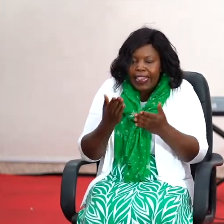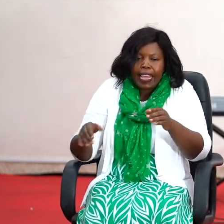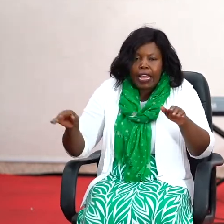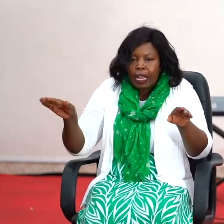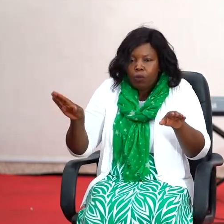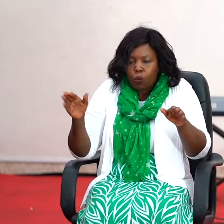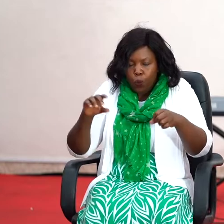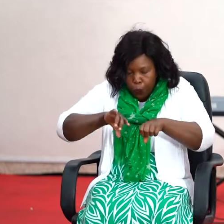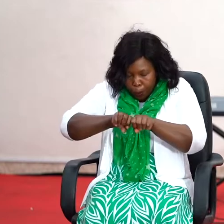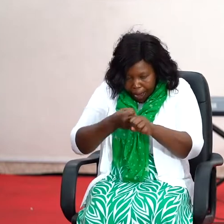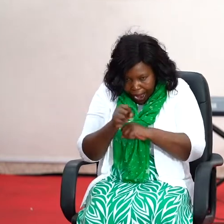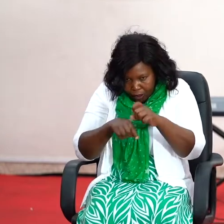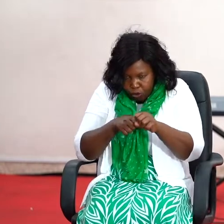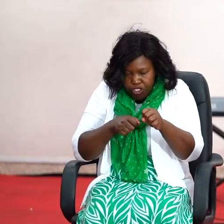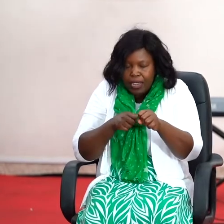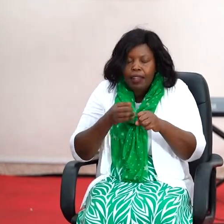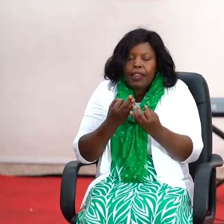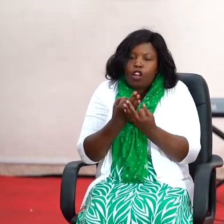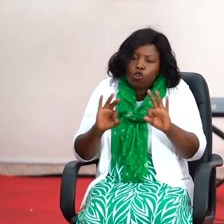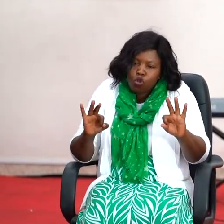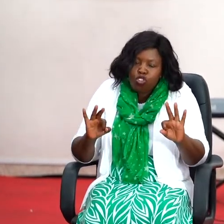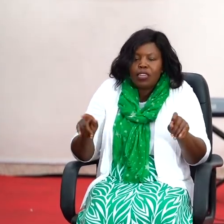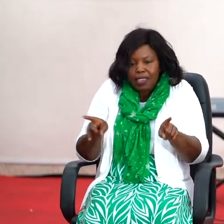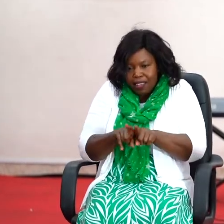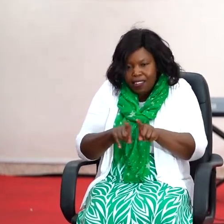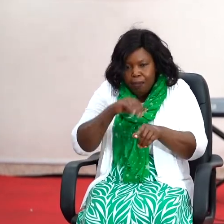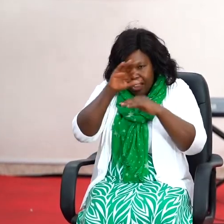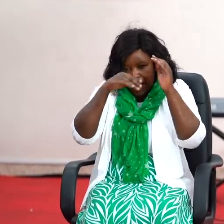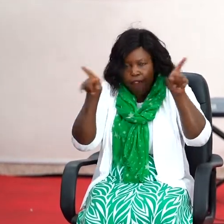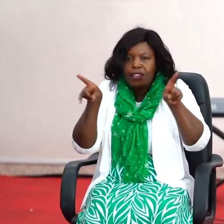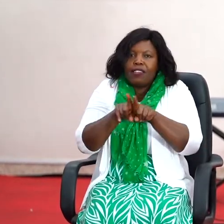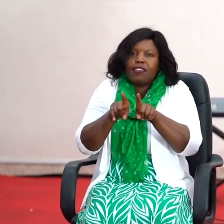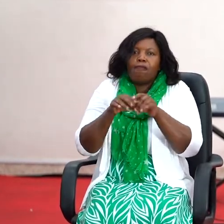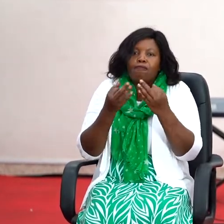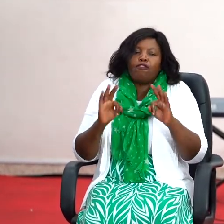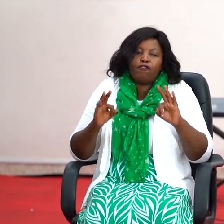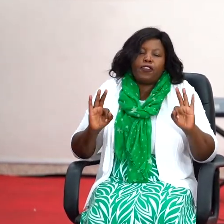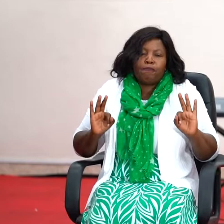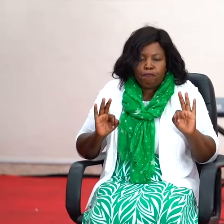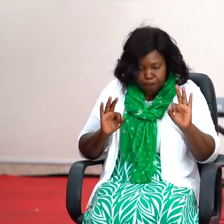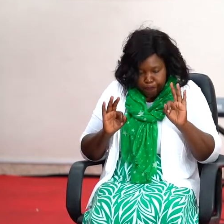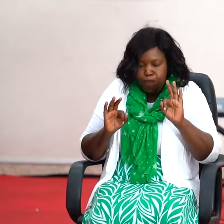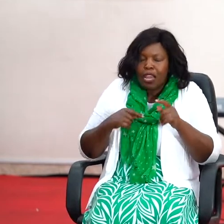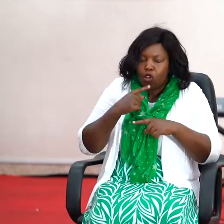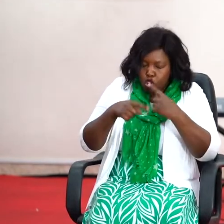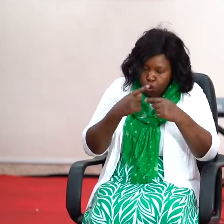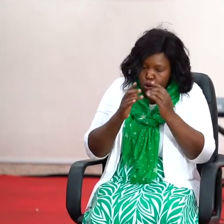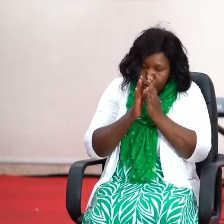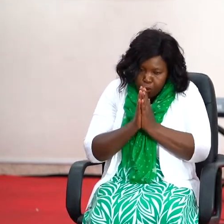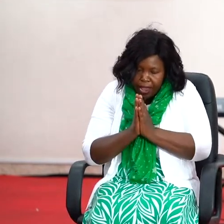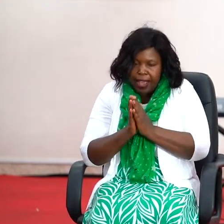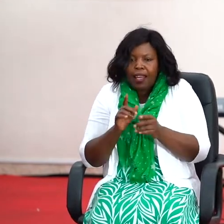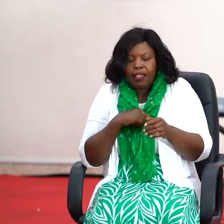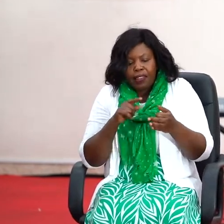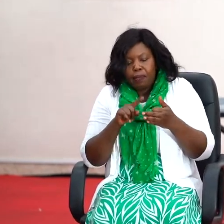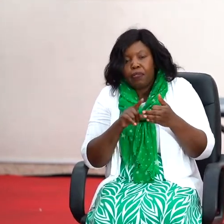bound. Whatever we lose, it will be loosed. It is us to pray. It is us to stand in the gap and to pray. And number three,